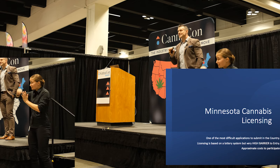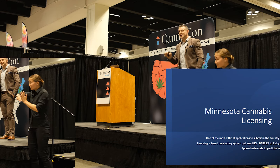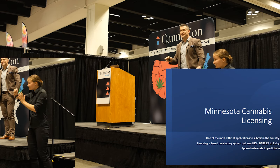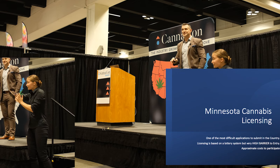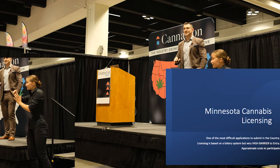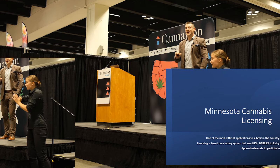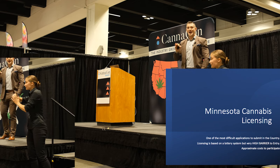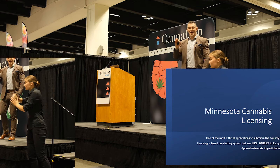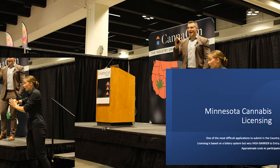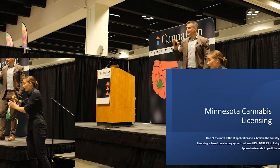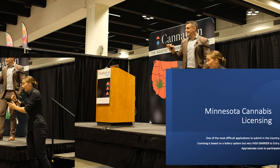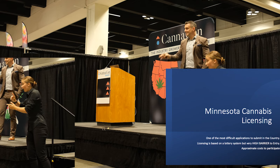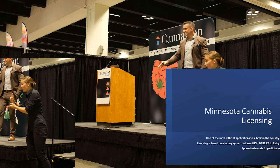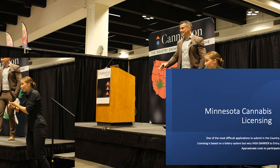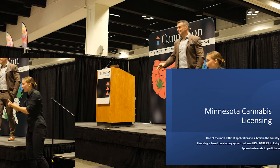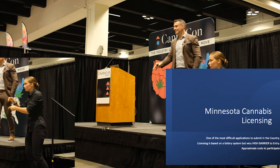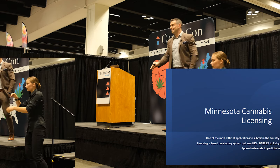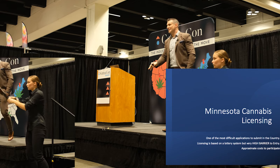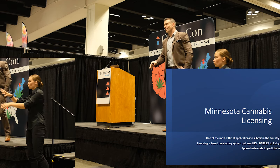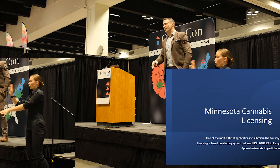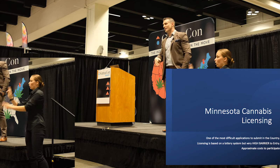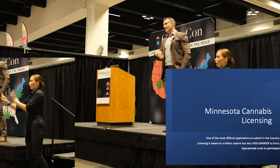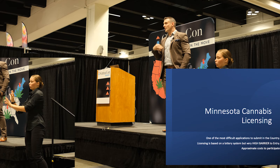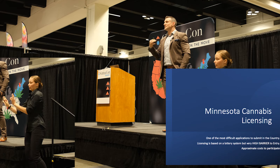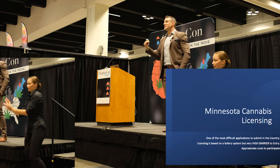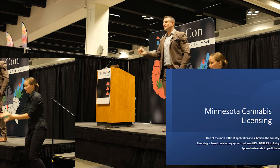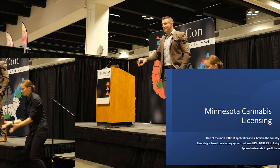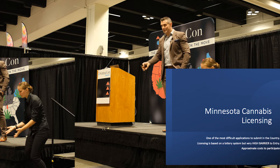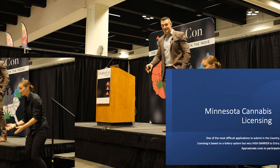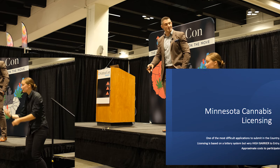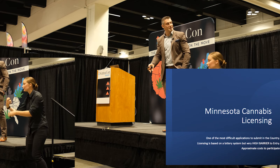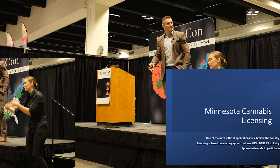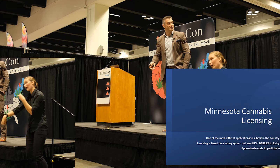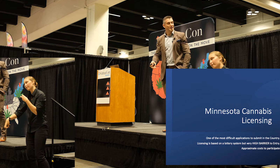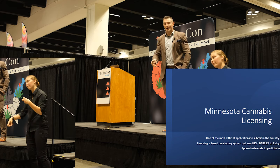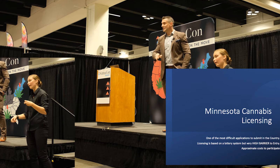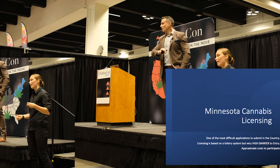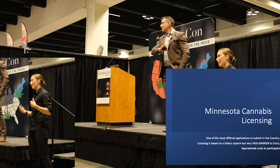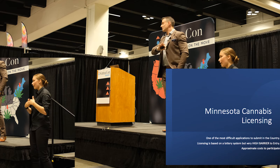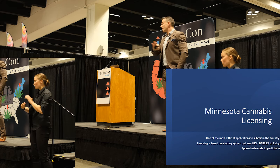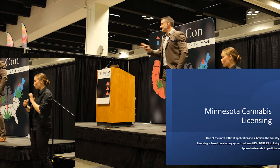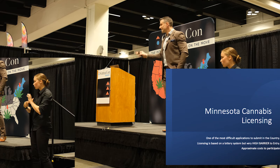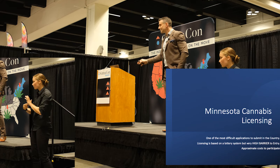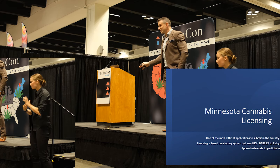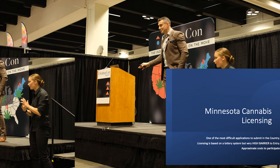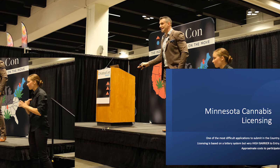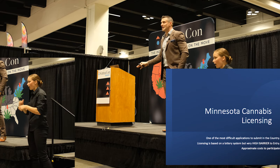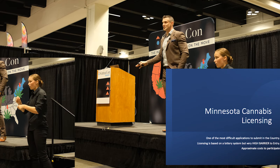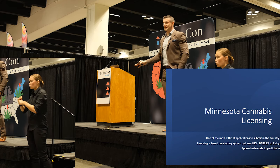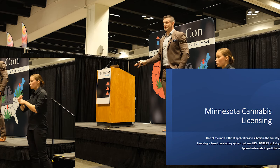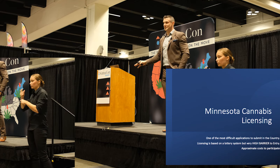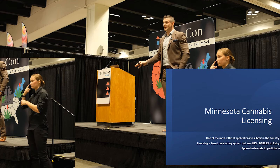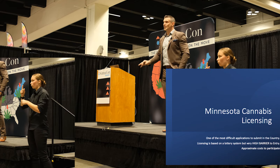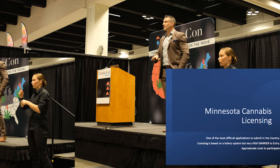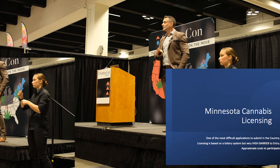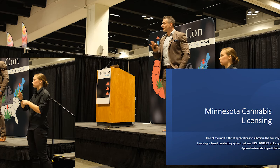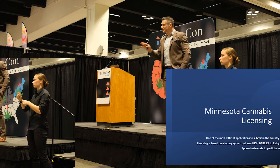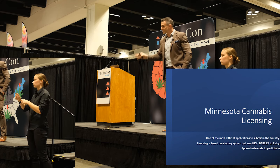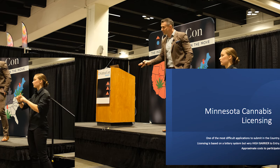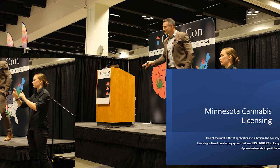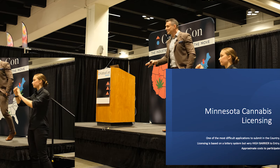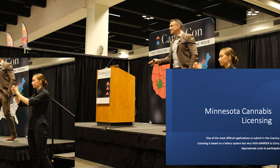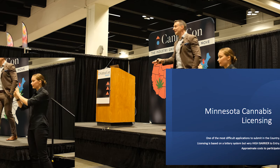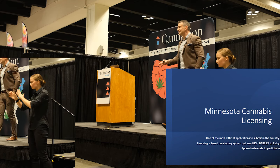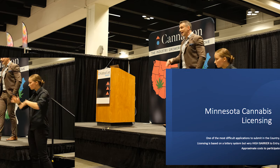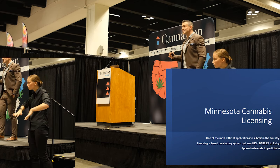And I say this as an entity or a representative of an entity that works across the country and internationally. What you folks